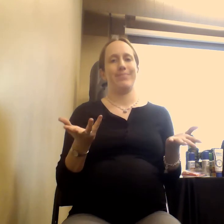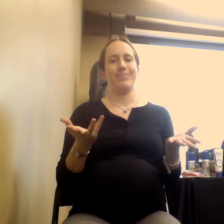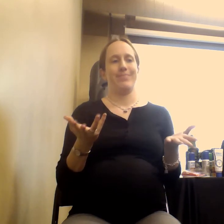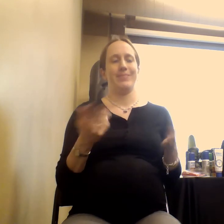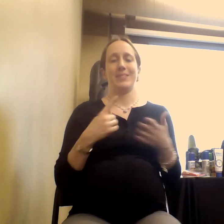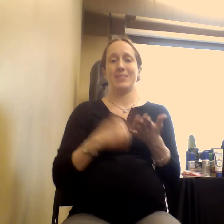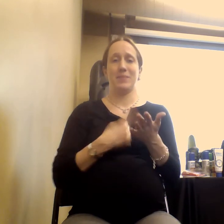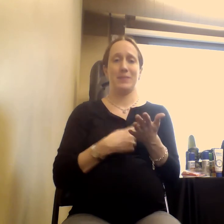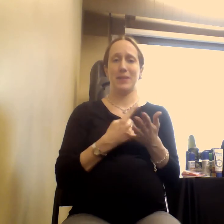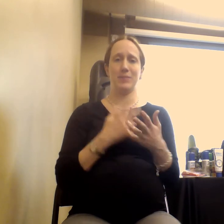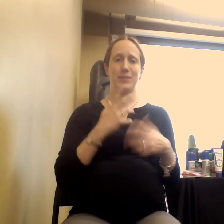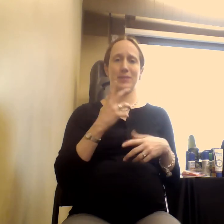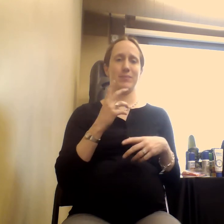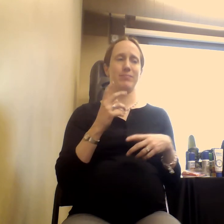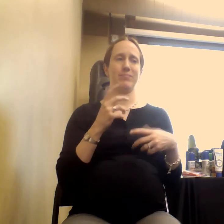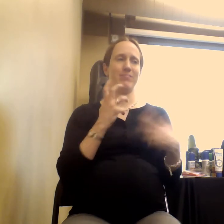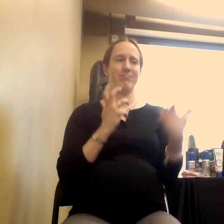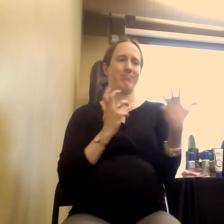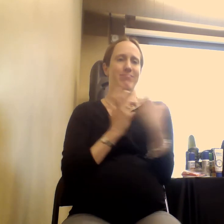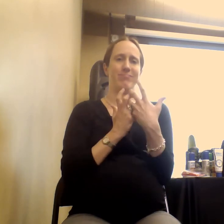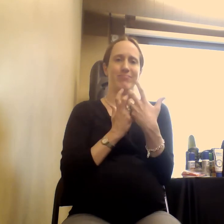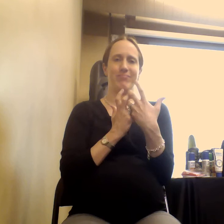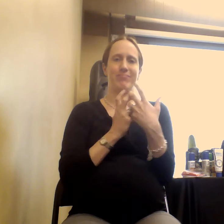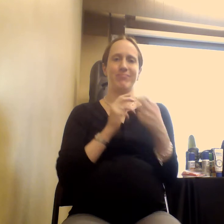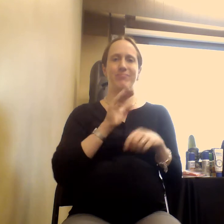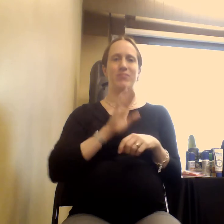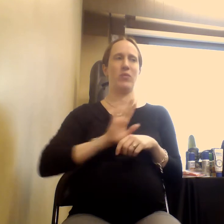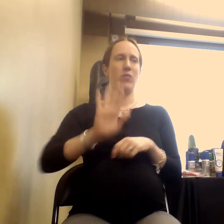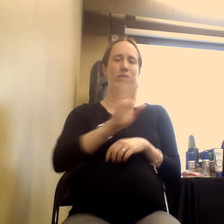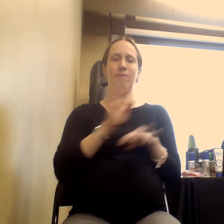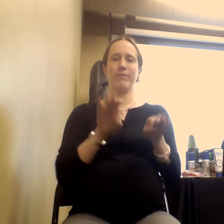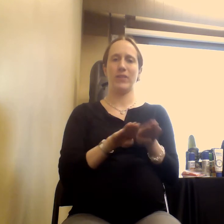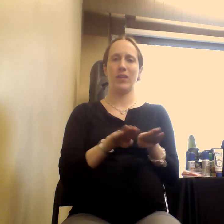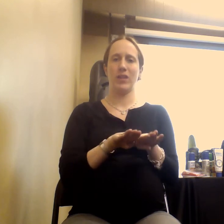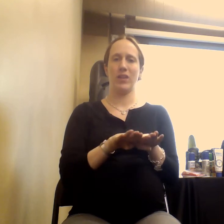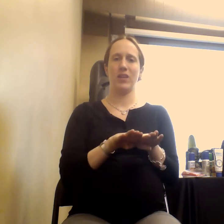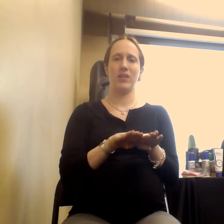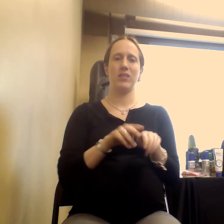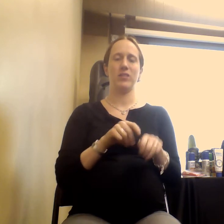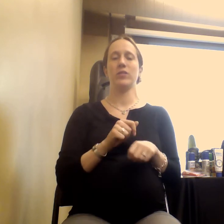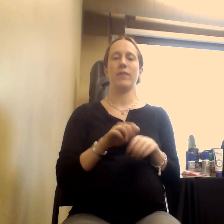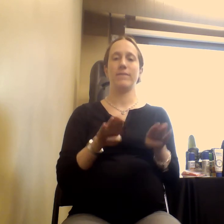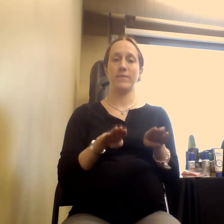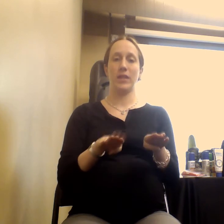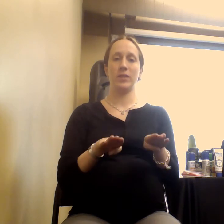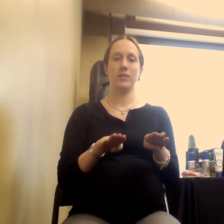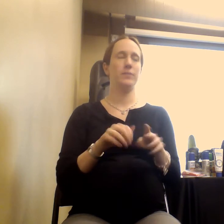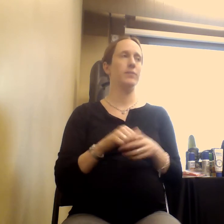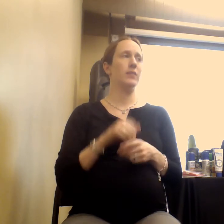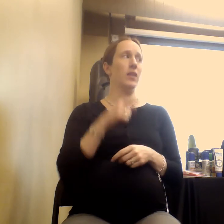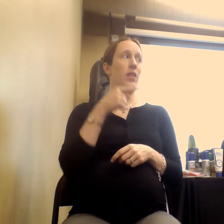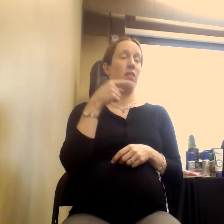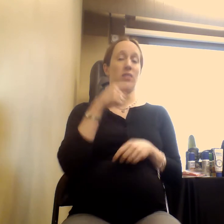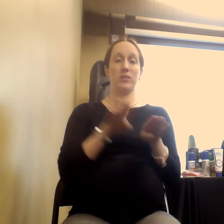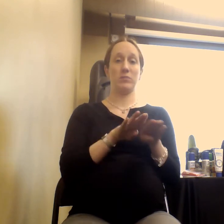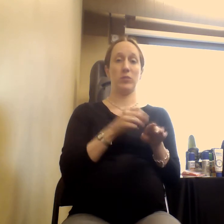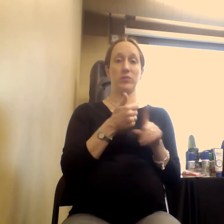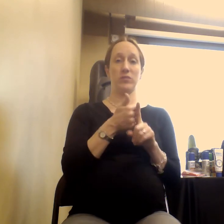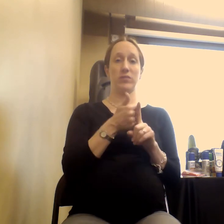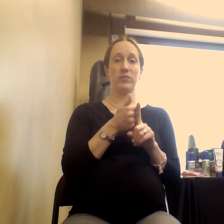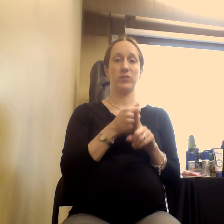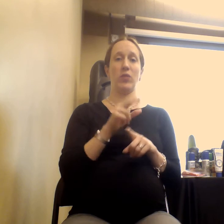shelf because we just don't carry them that much. This is, I think, $350 or $400 for this boot. And it's less